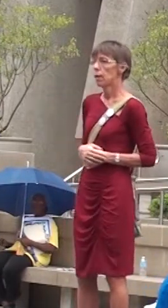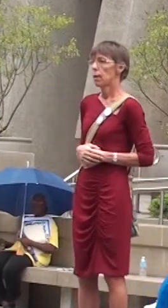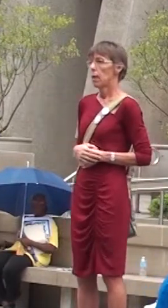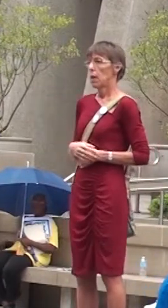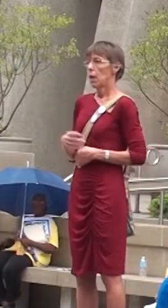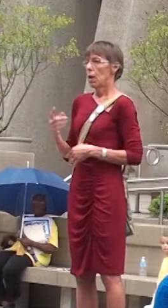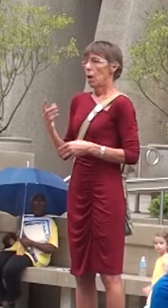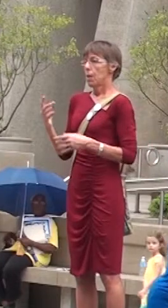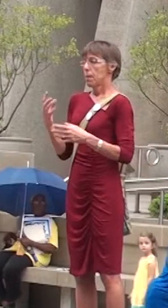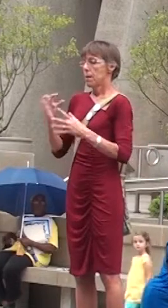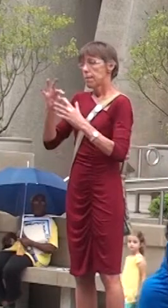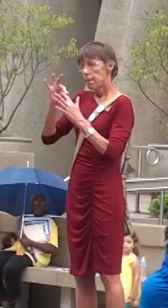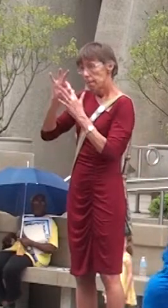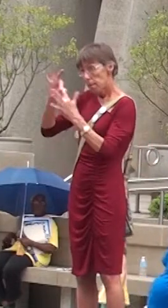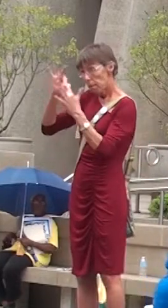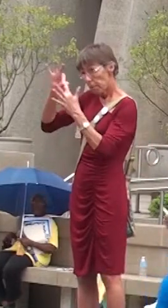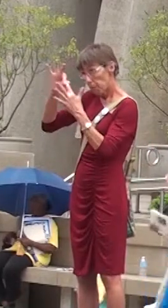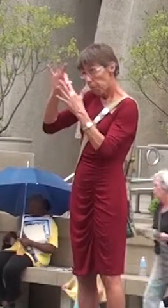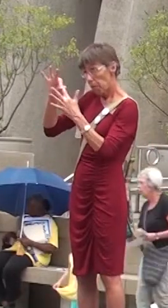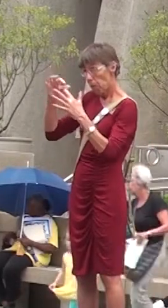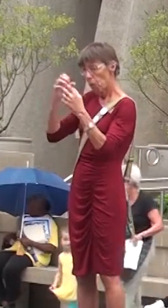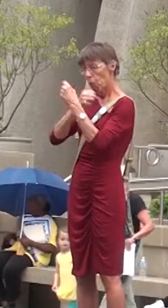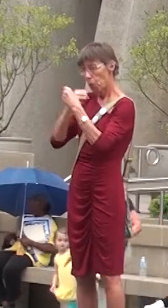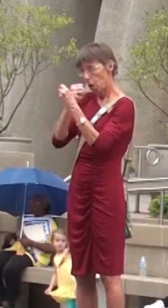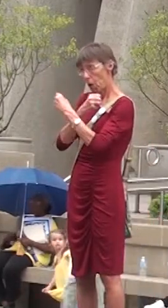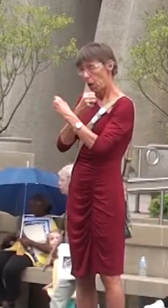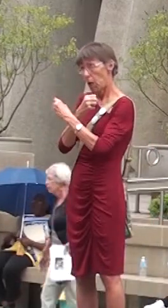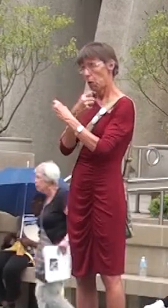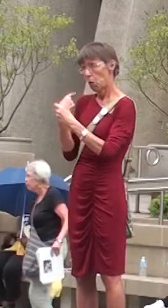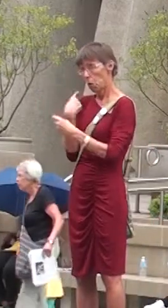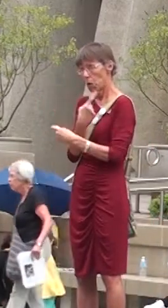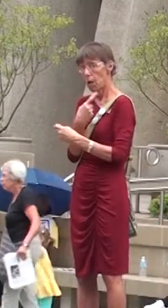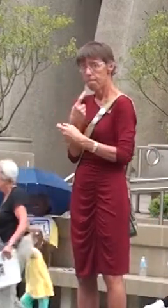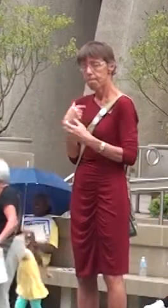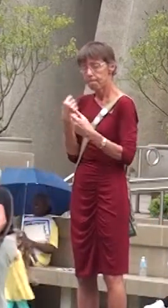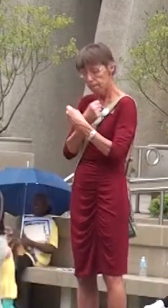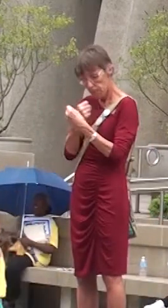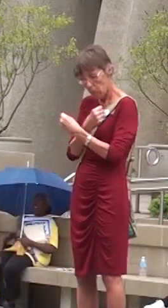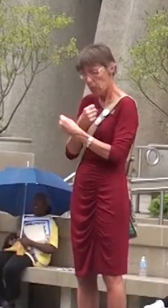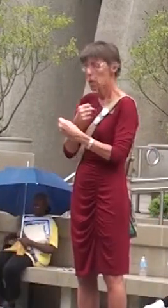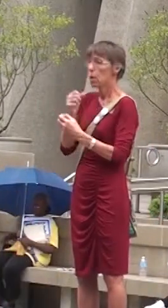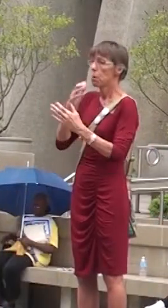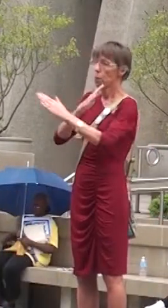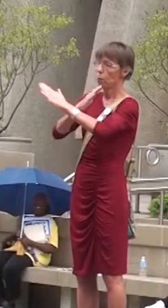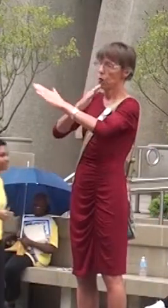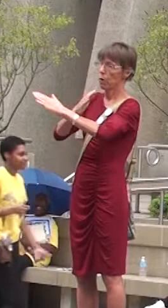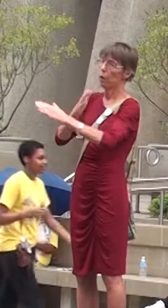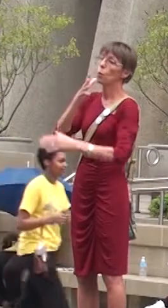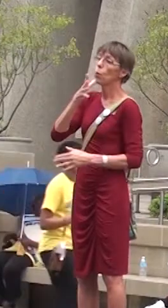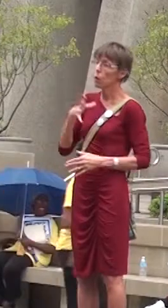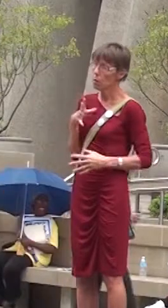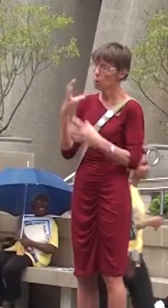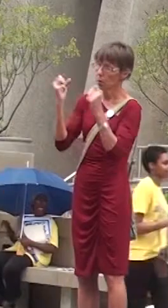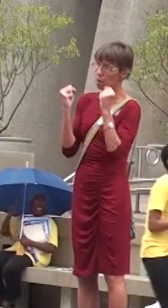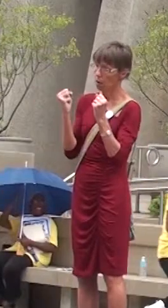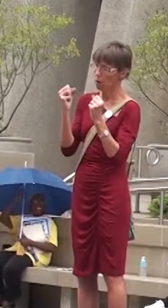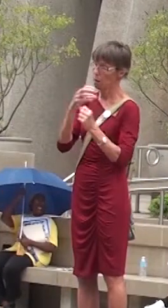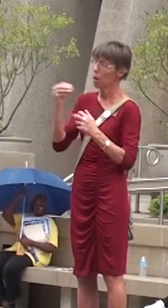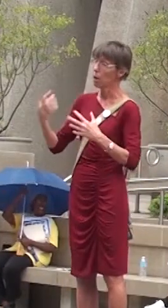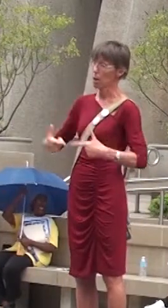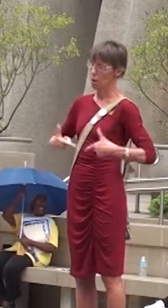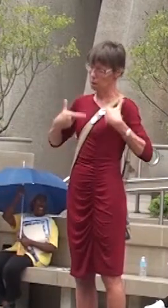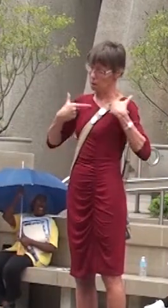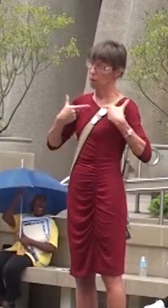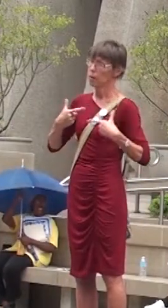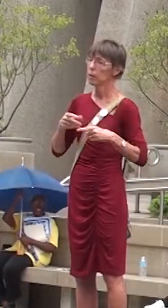the extraordinary fight you've helped us wage this session to protect women's health and lives. During the 4th